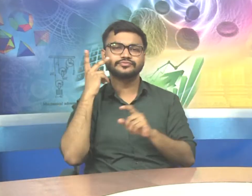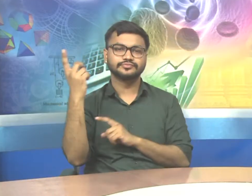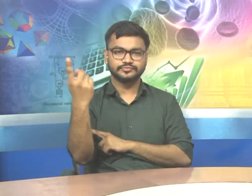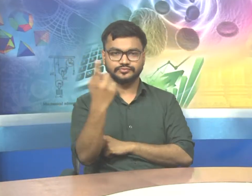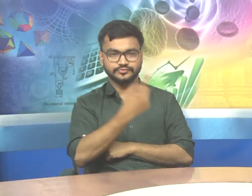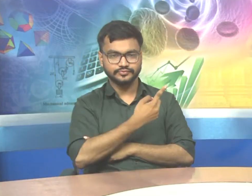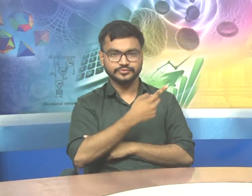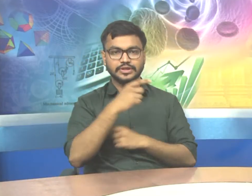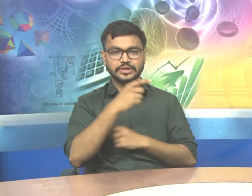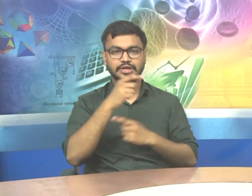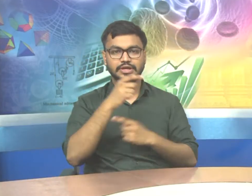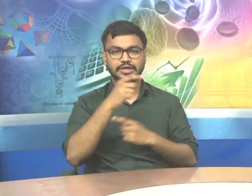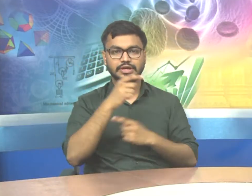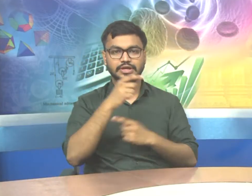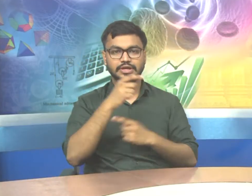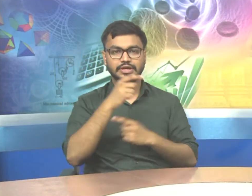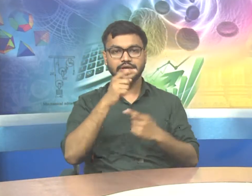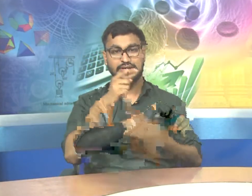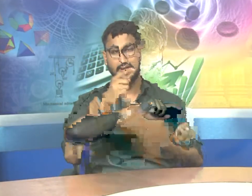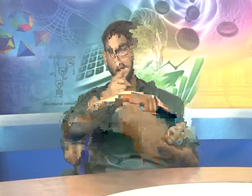Lesson number 13, Work and